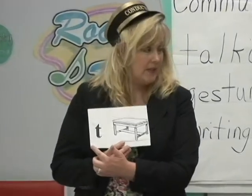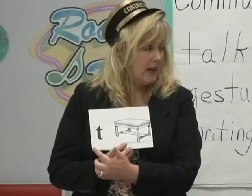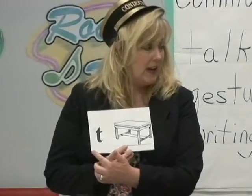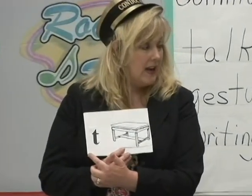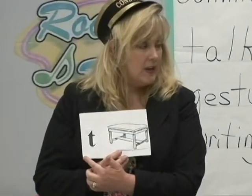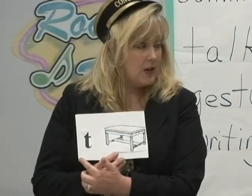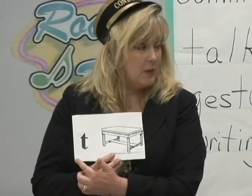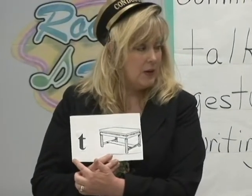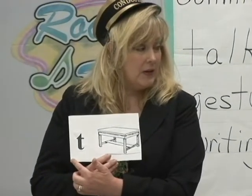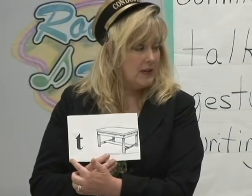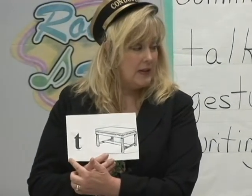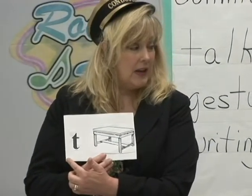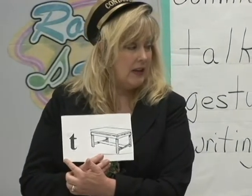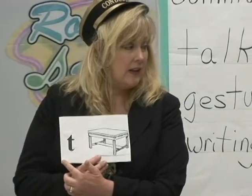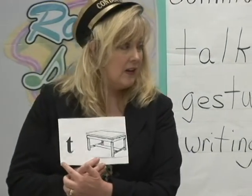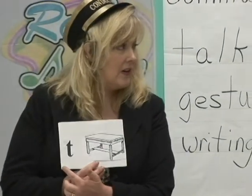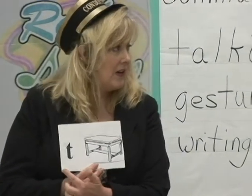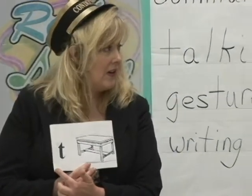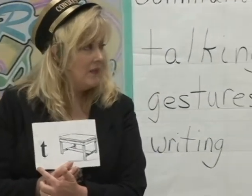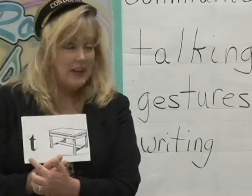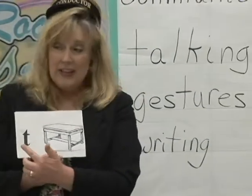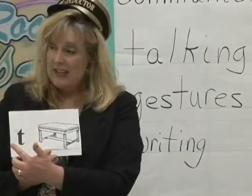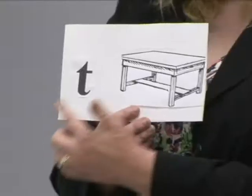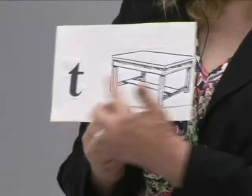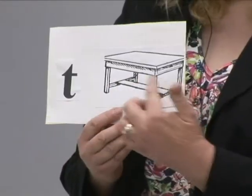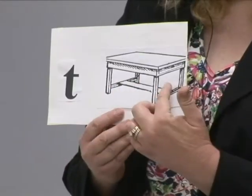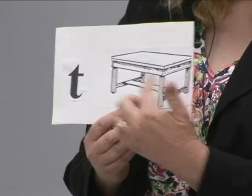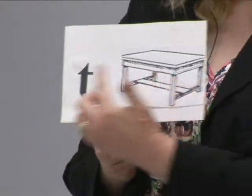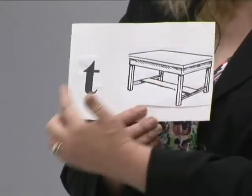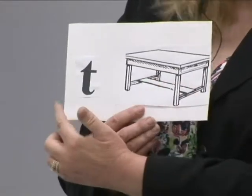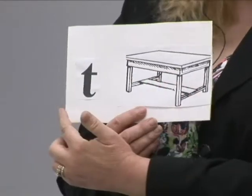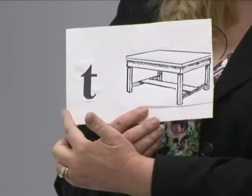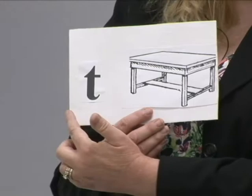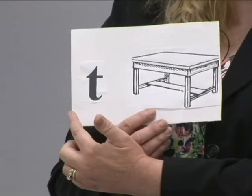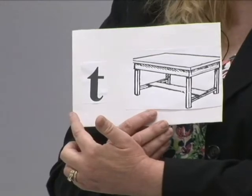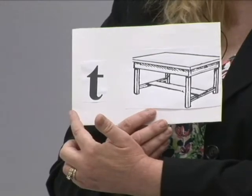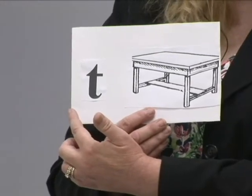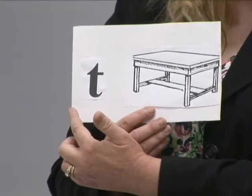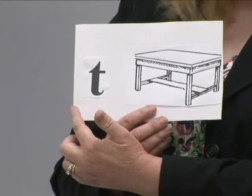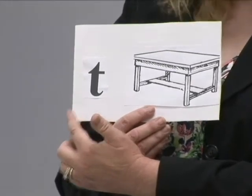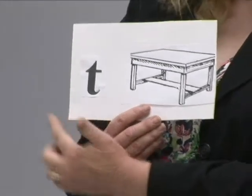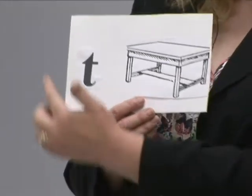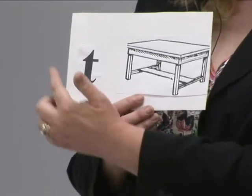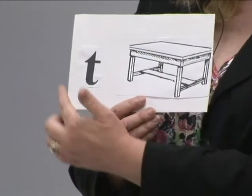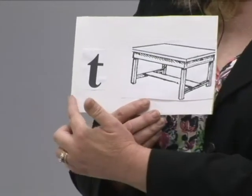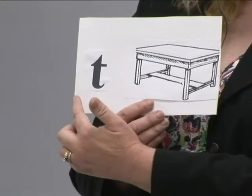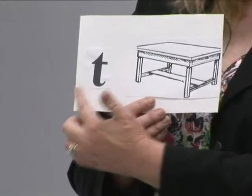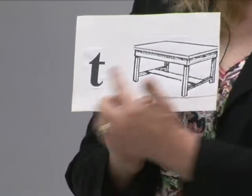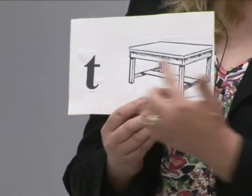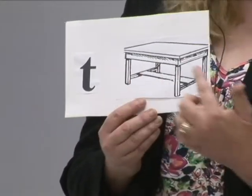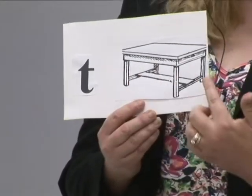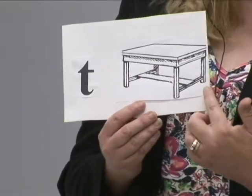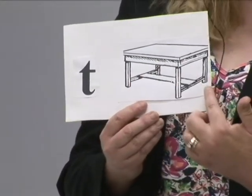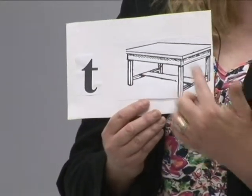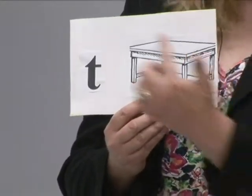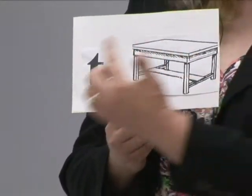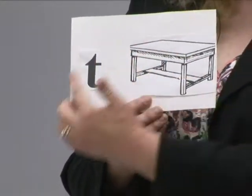Okay, so we're going to say the card. T, table, t. Can you say it with me? T,